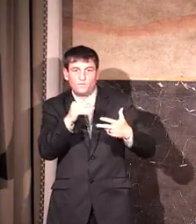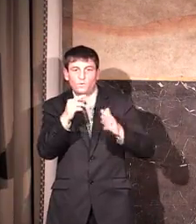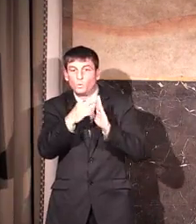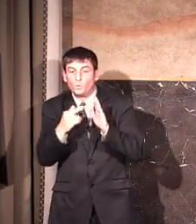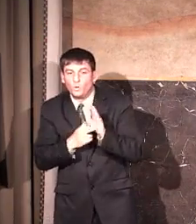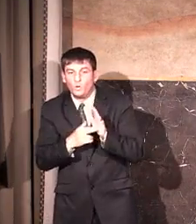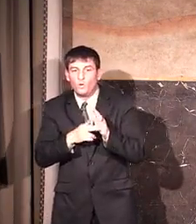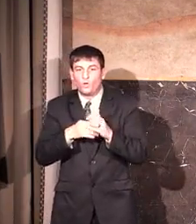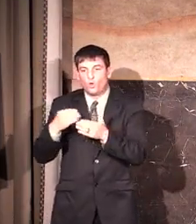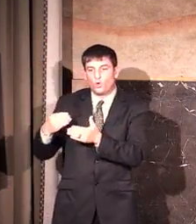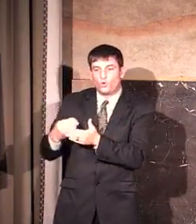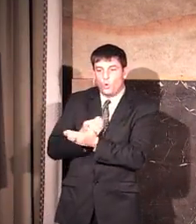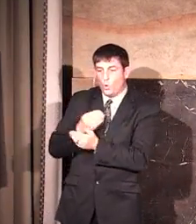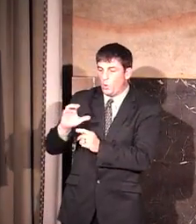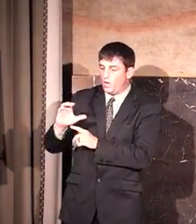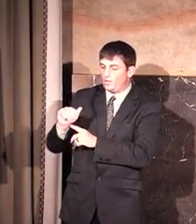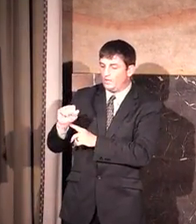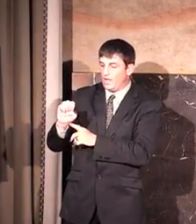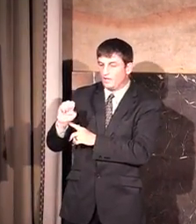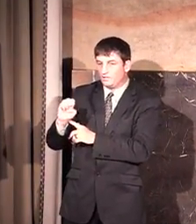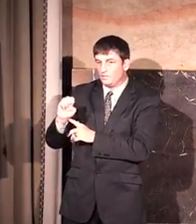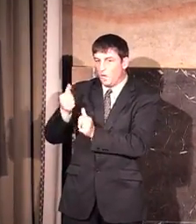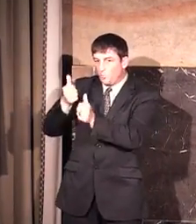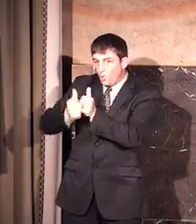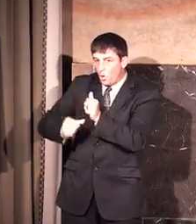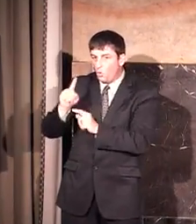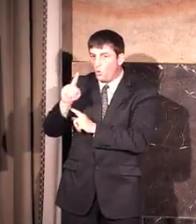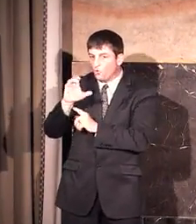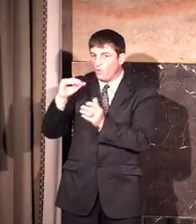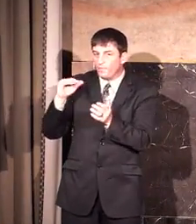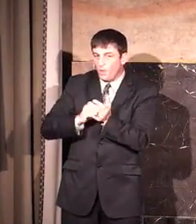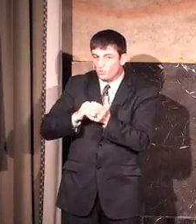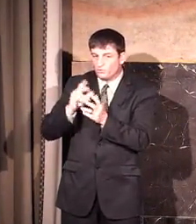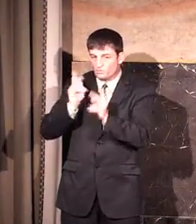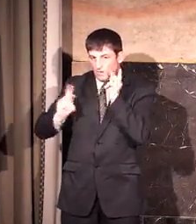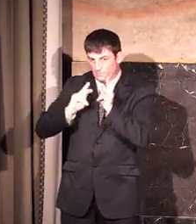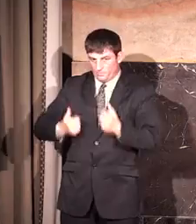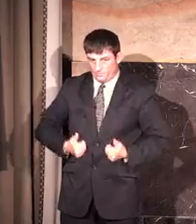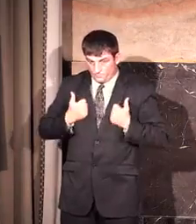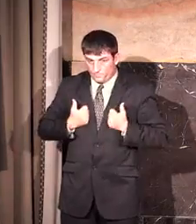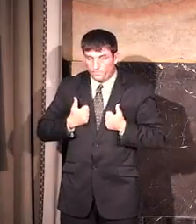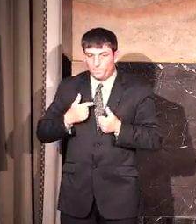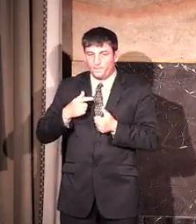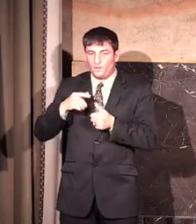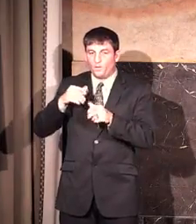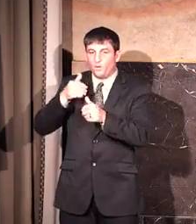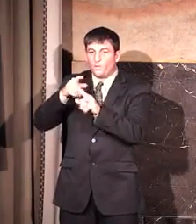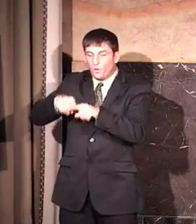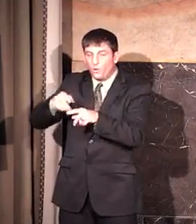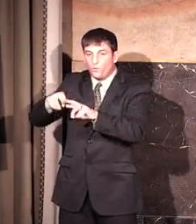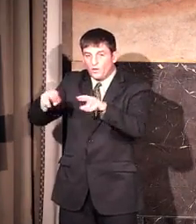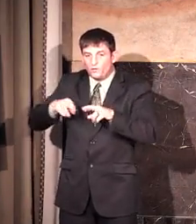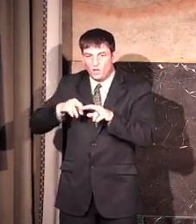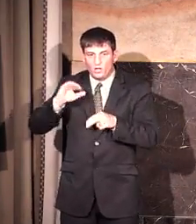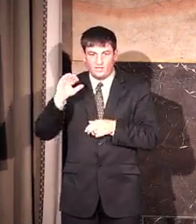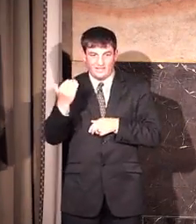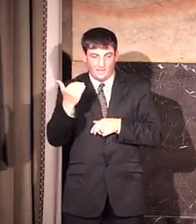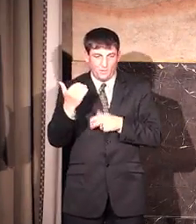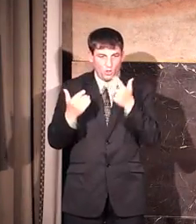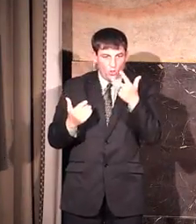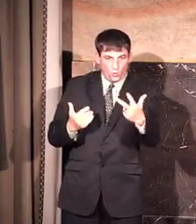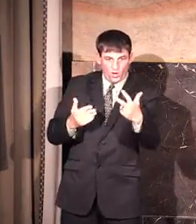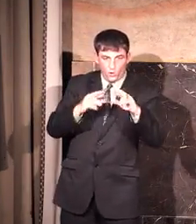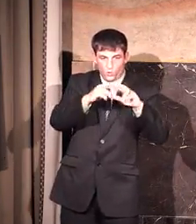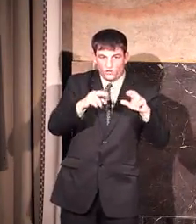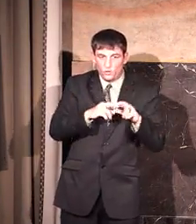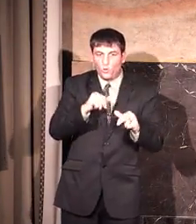per 100,000 residents by region. Looking at that, it doesn't appear that at least three regions are going to be able to meet